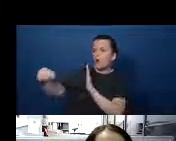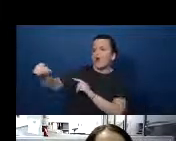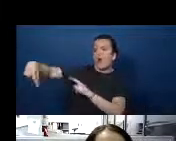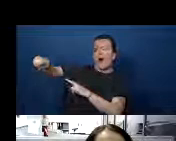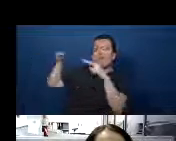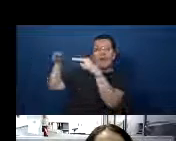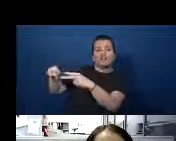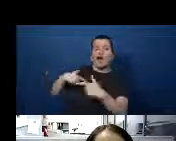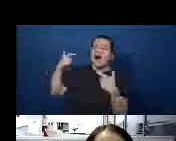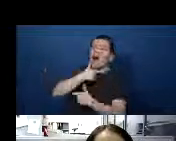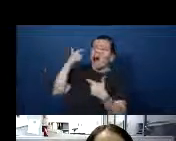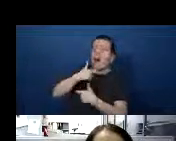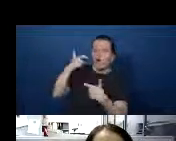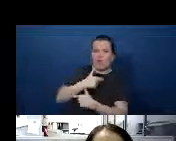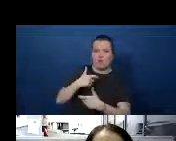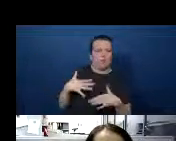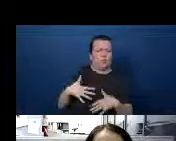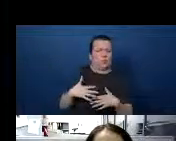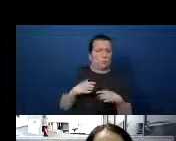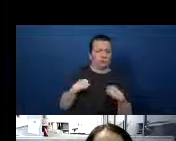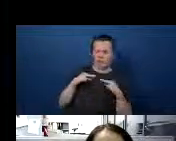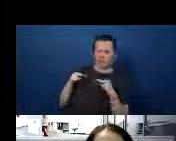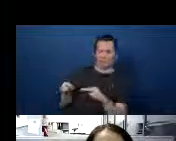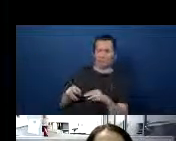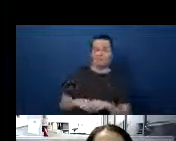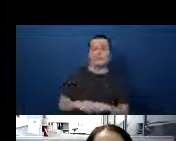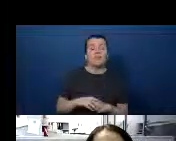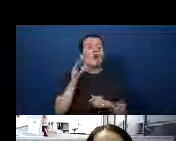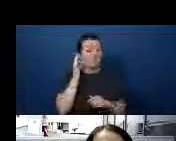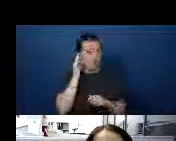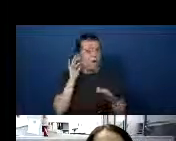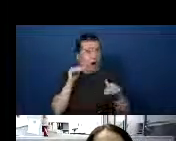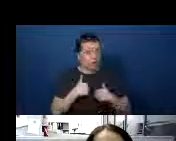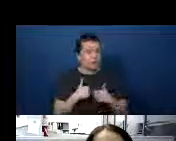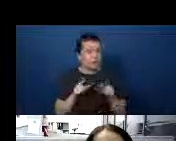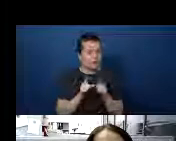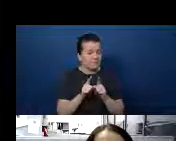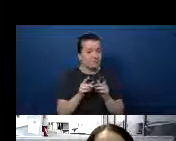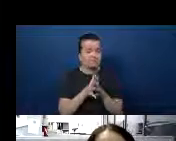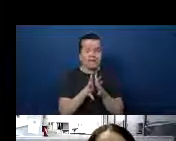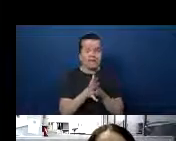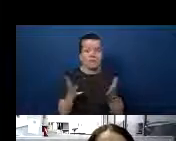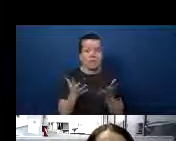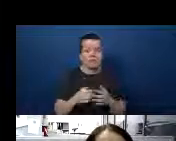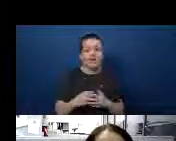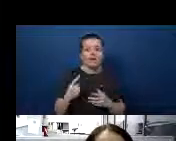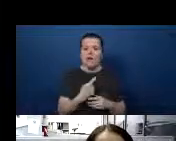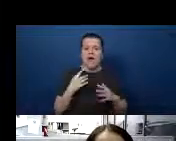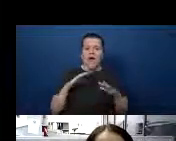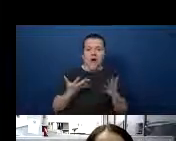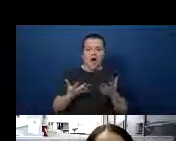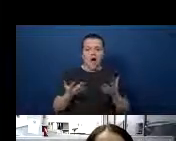And another, a woman with autism, also mentioned that I have challenge in motor coordination and ran